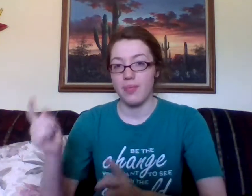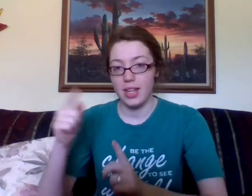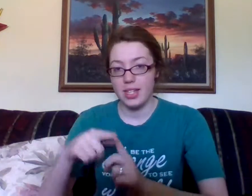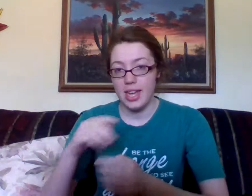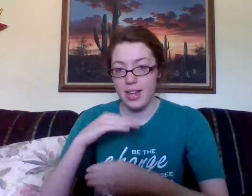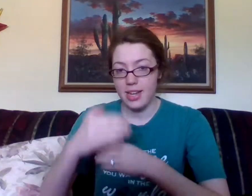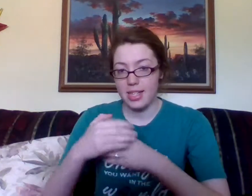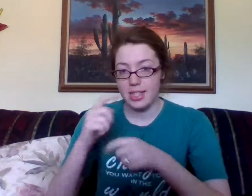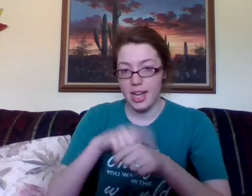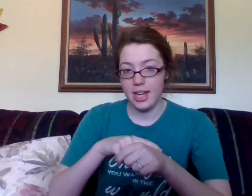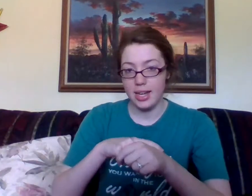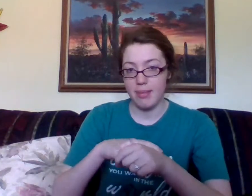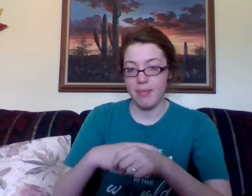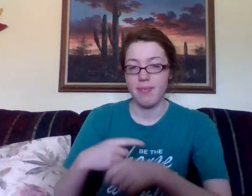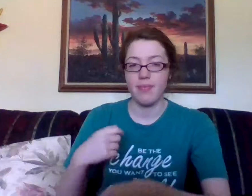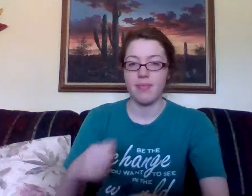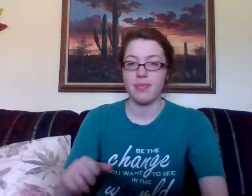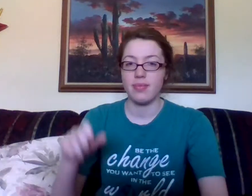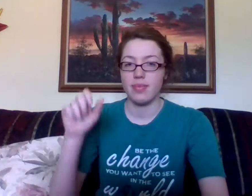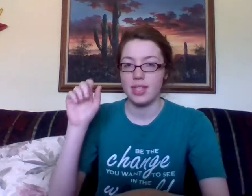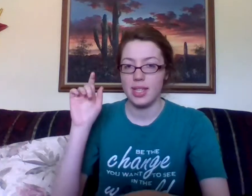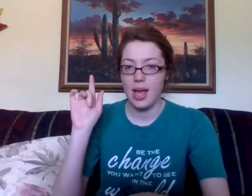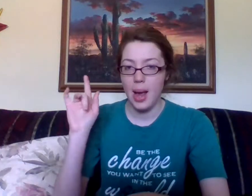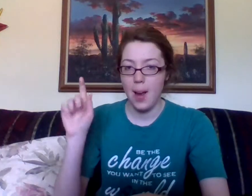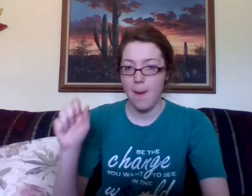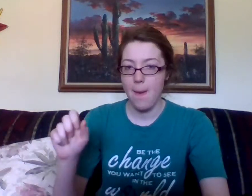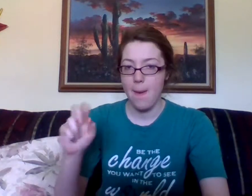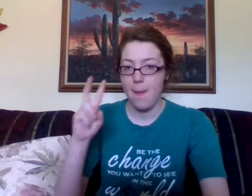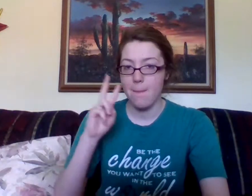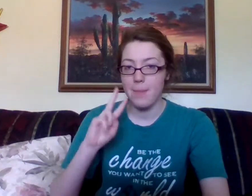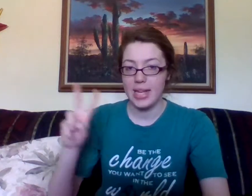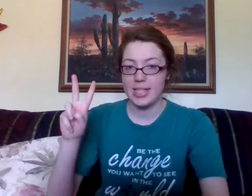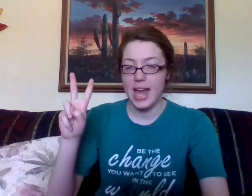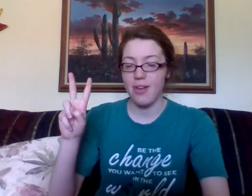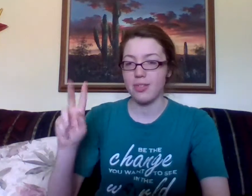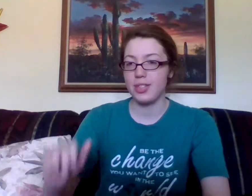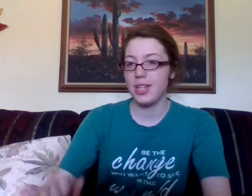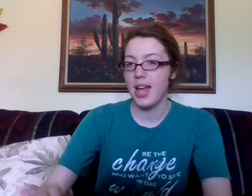So, until next time, peace out.